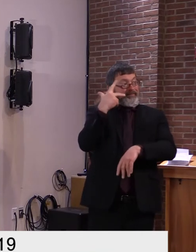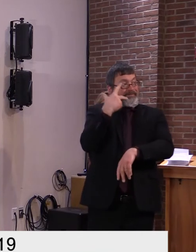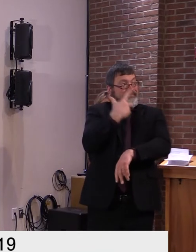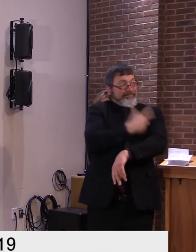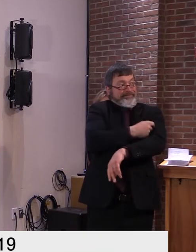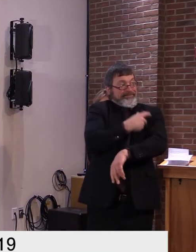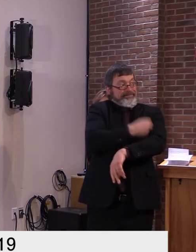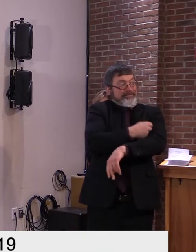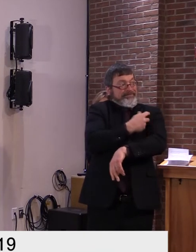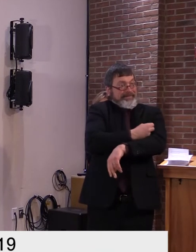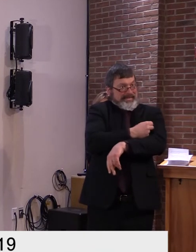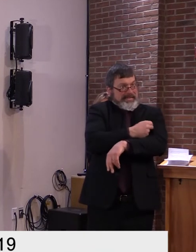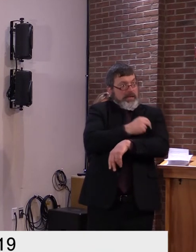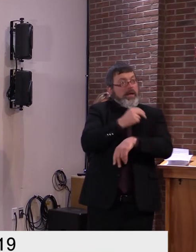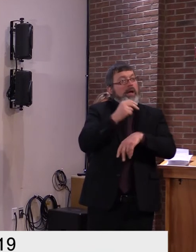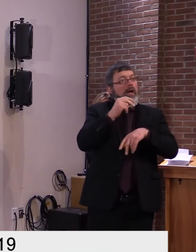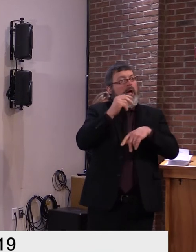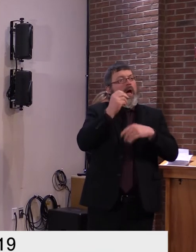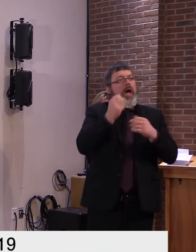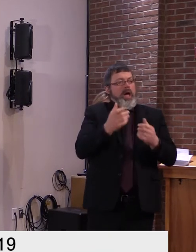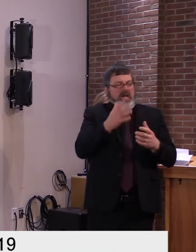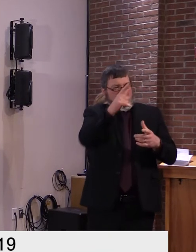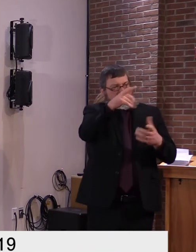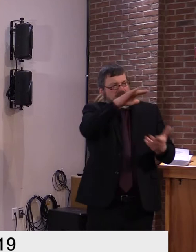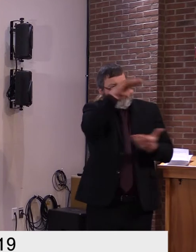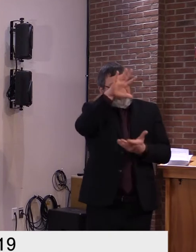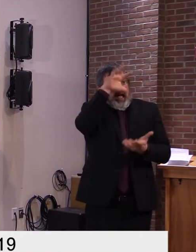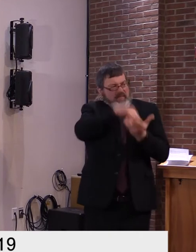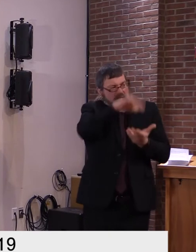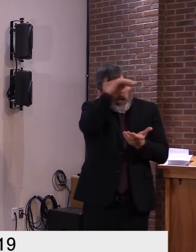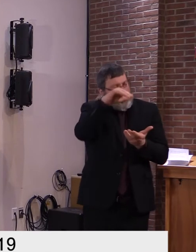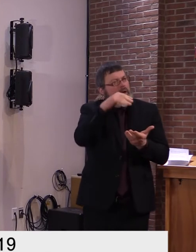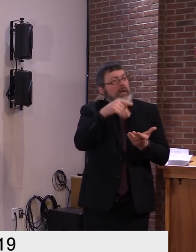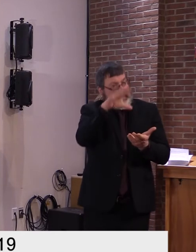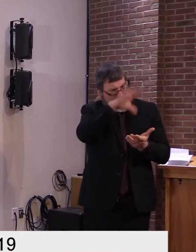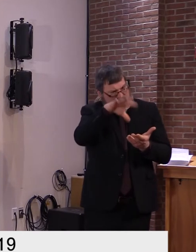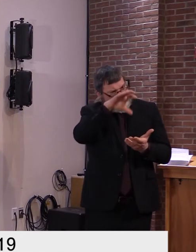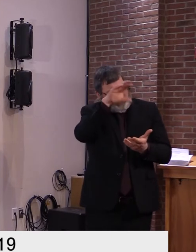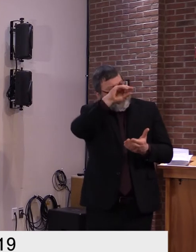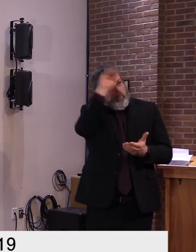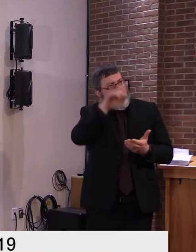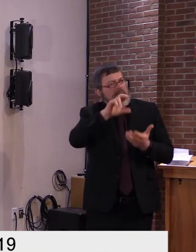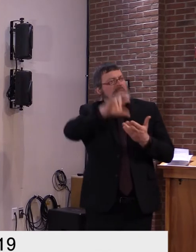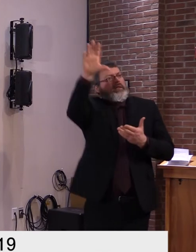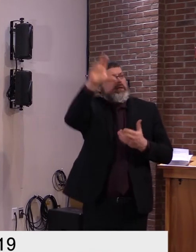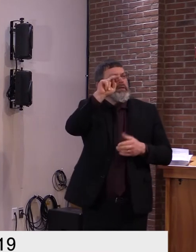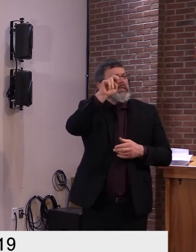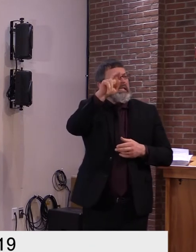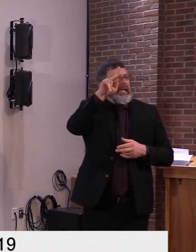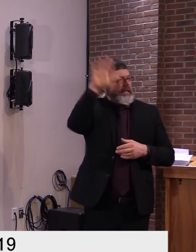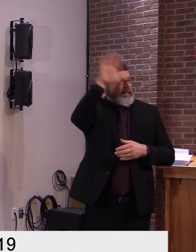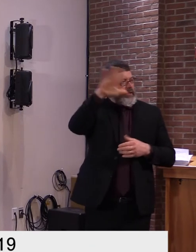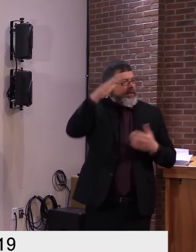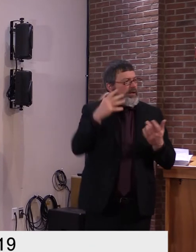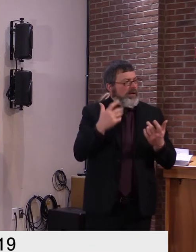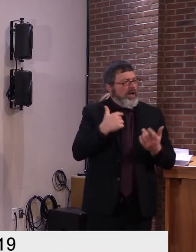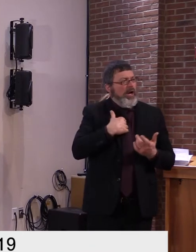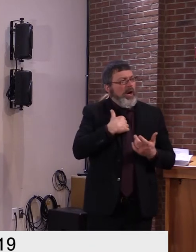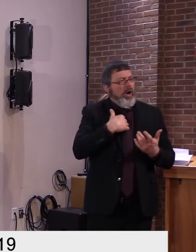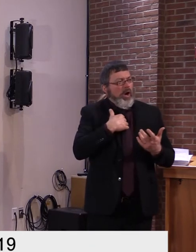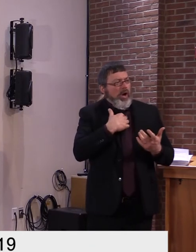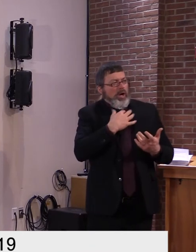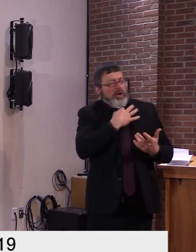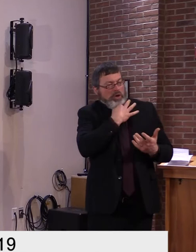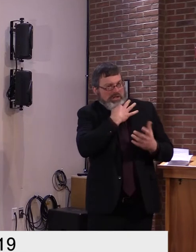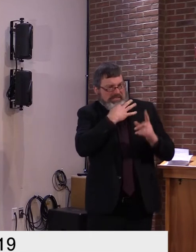in Orleans County? And is there anything, any reason why somebody shouldn't get both vaccines for